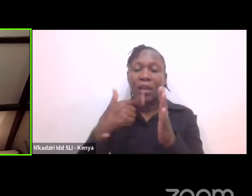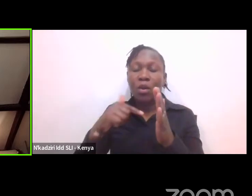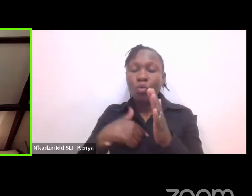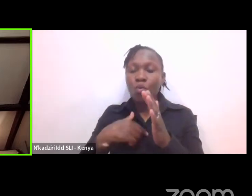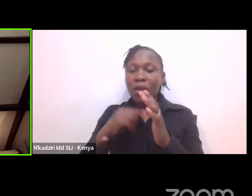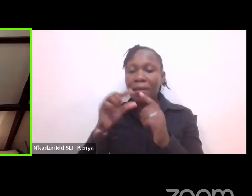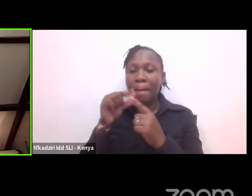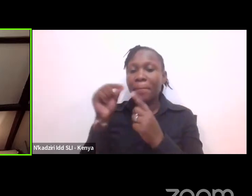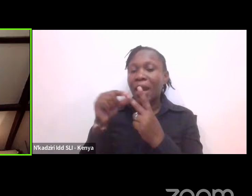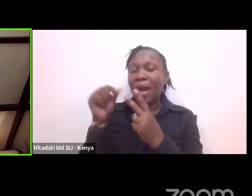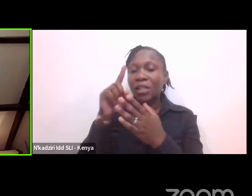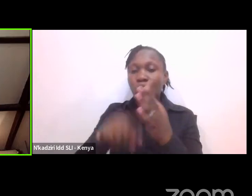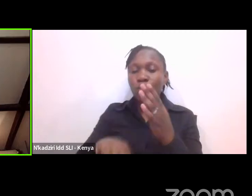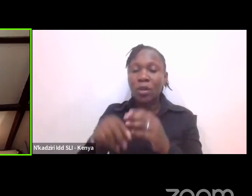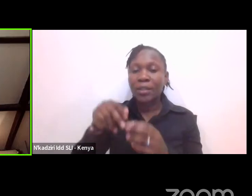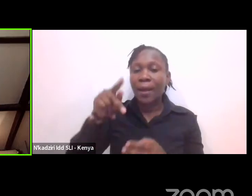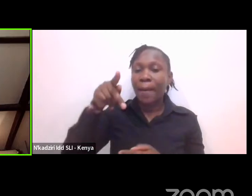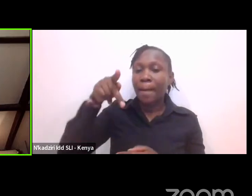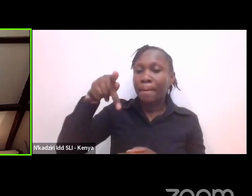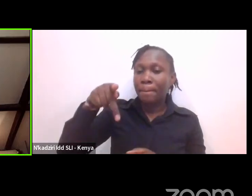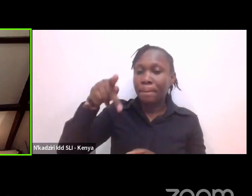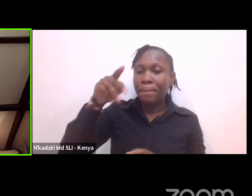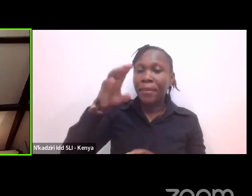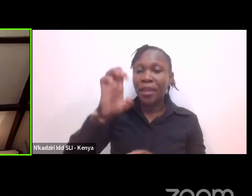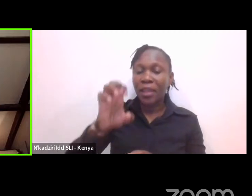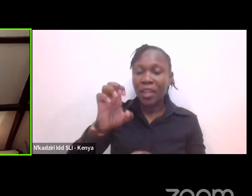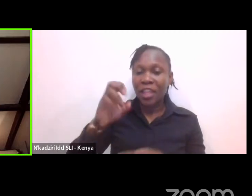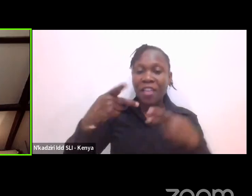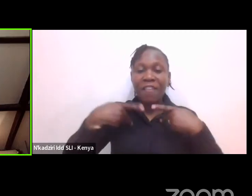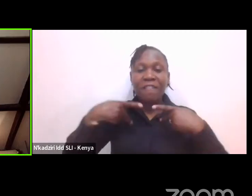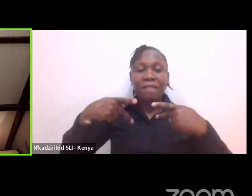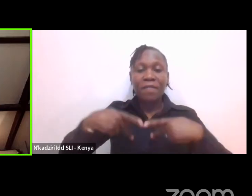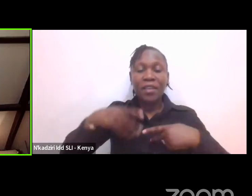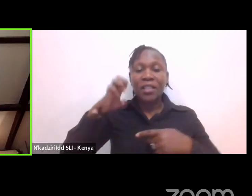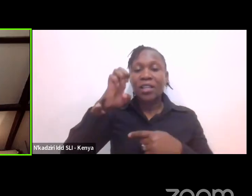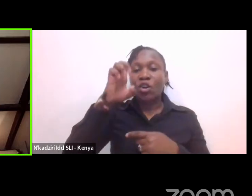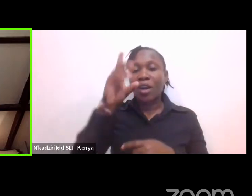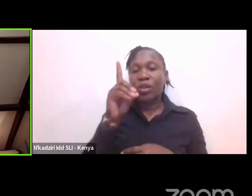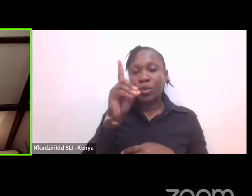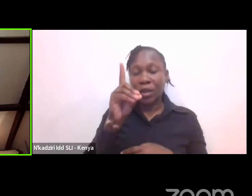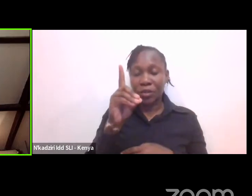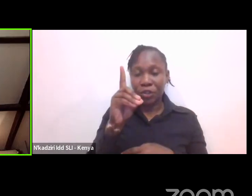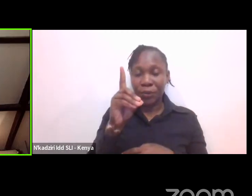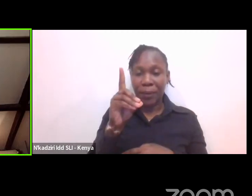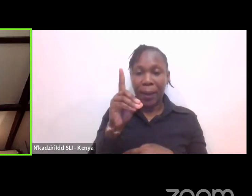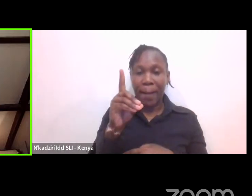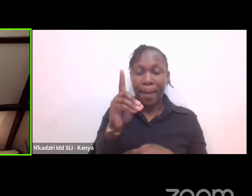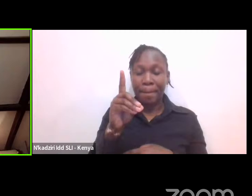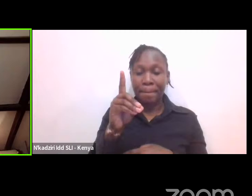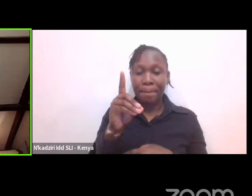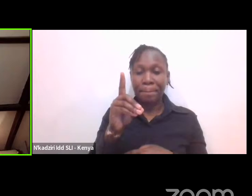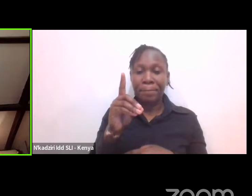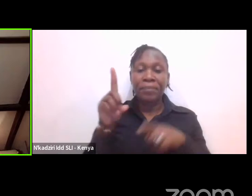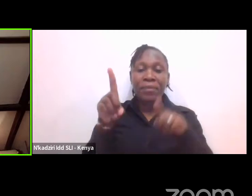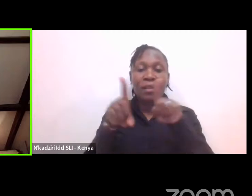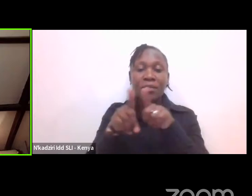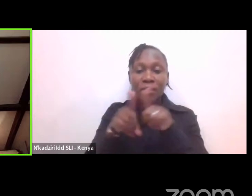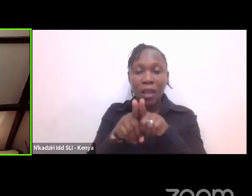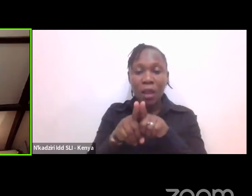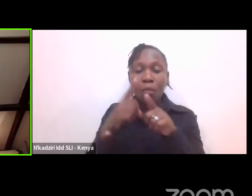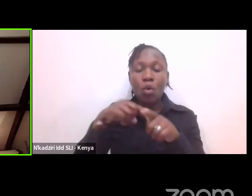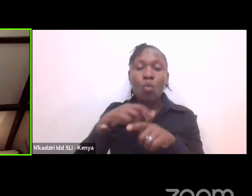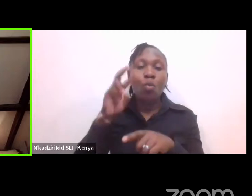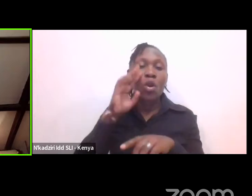physical education as part of the curriculum in its own right. And at another summit, we might address what